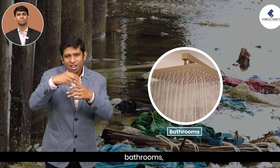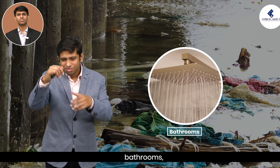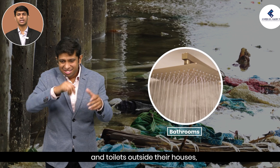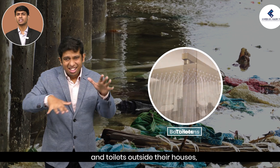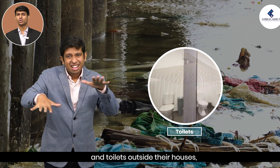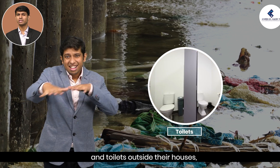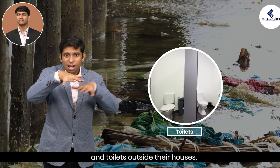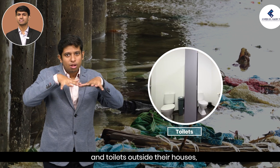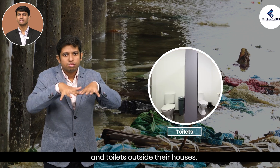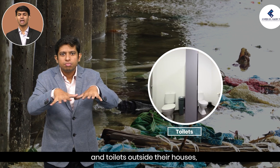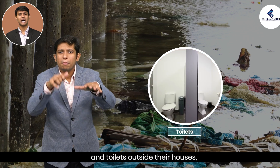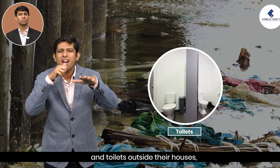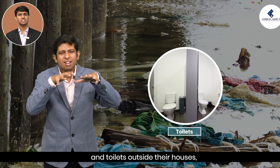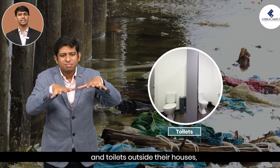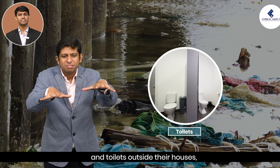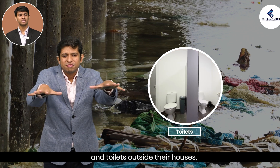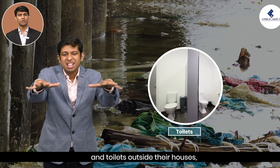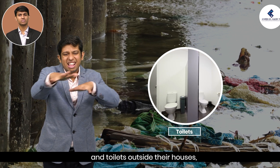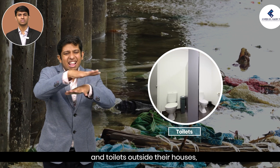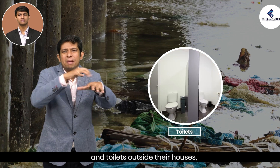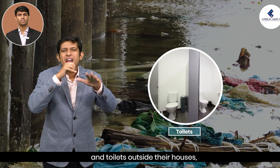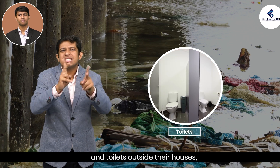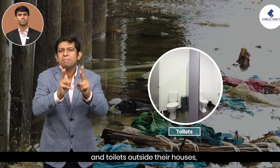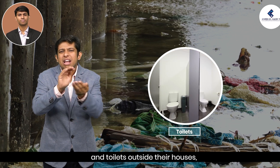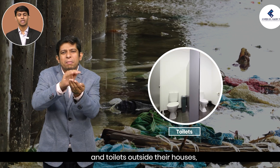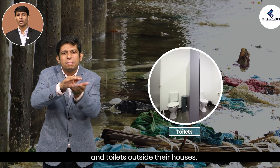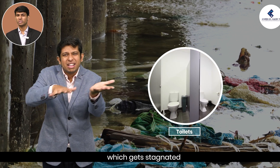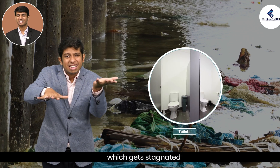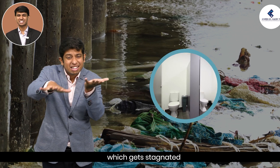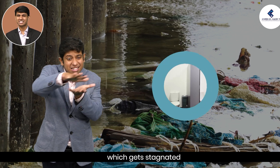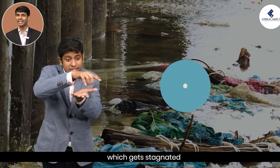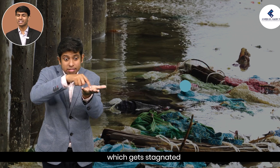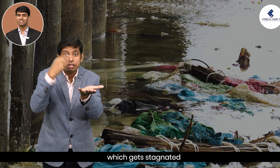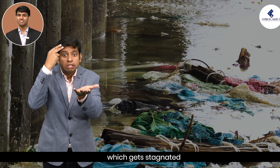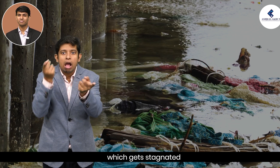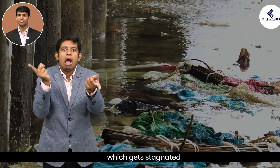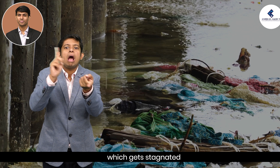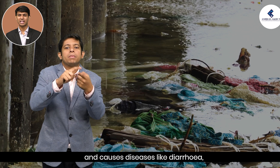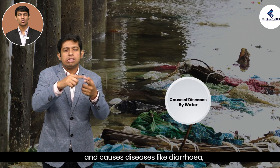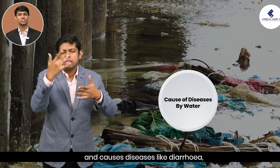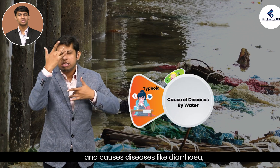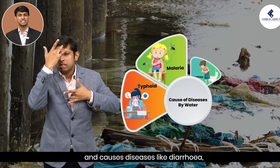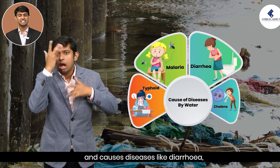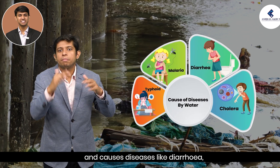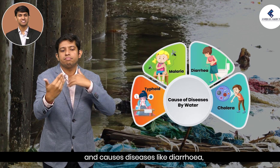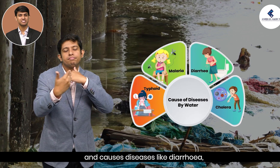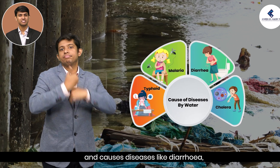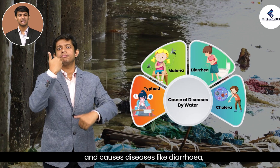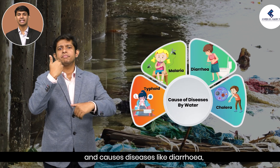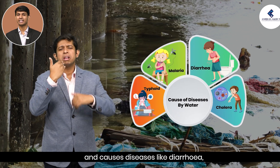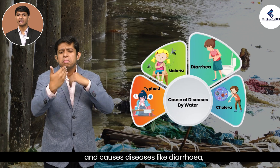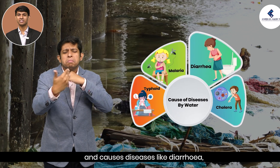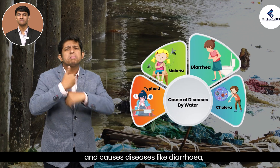bathrooms and toilets outside their houses, which gets stagnated and causes